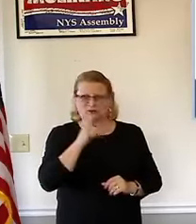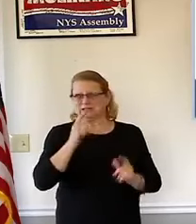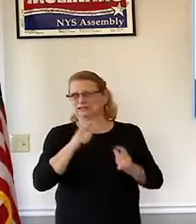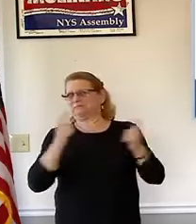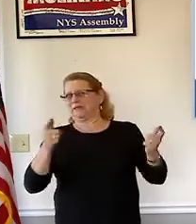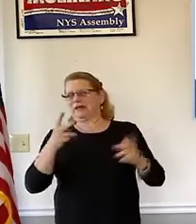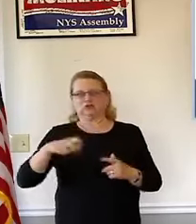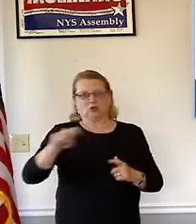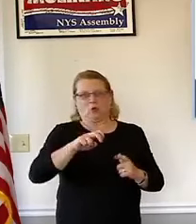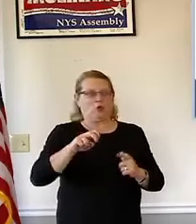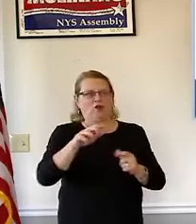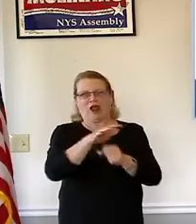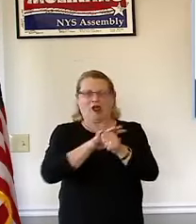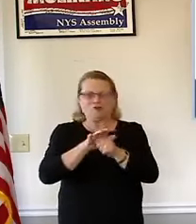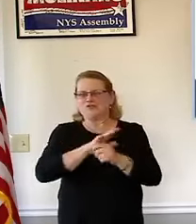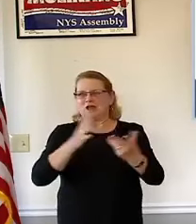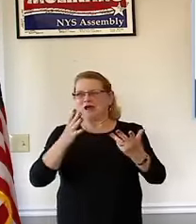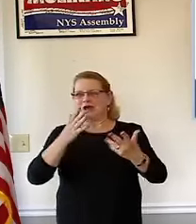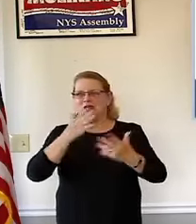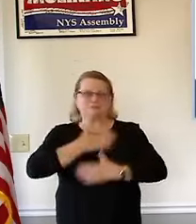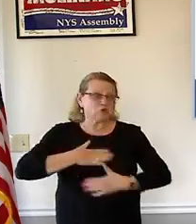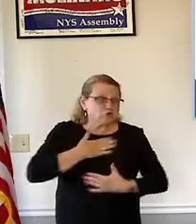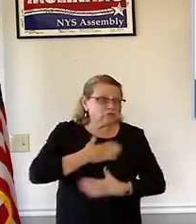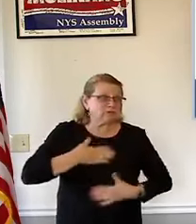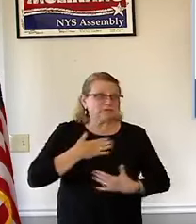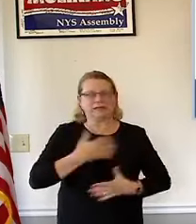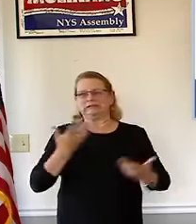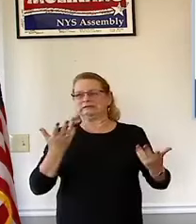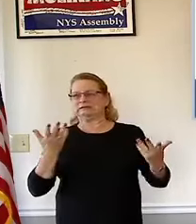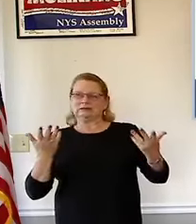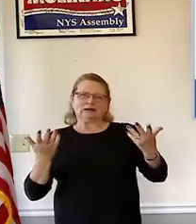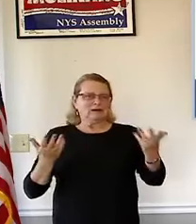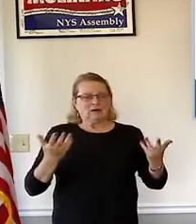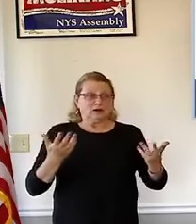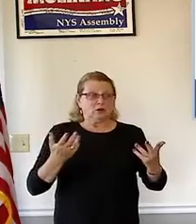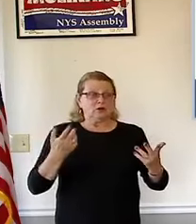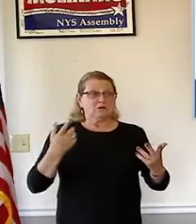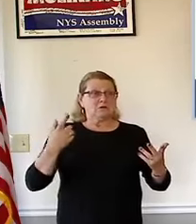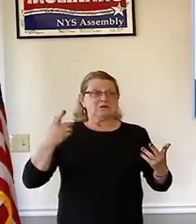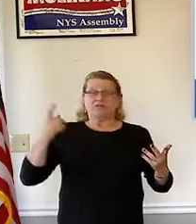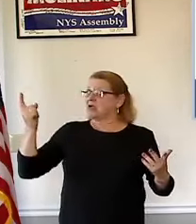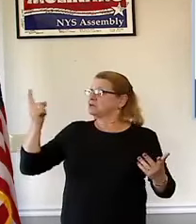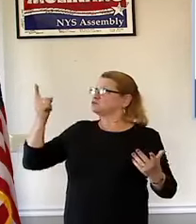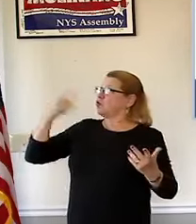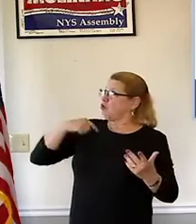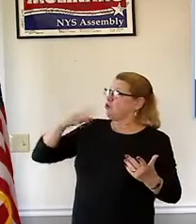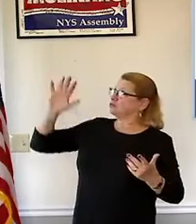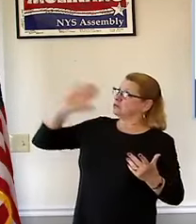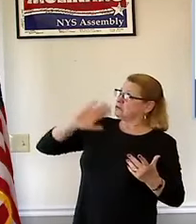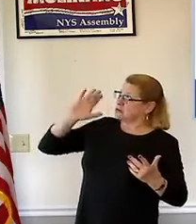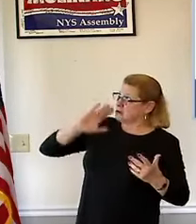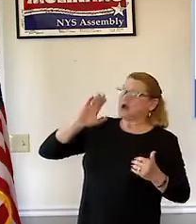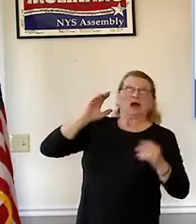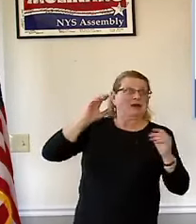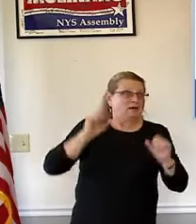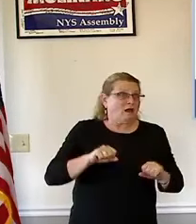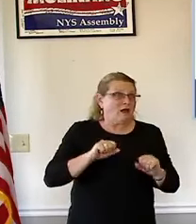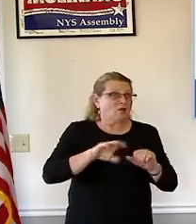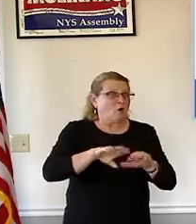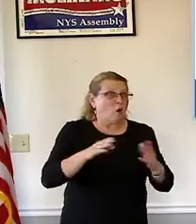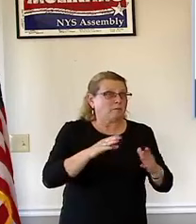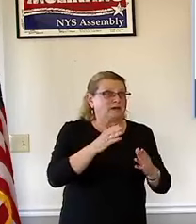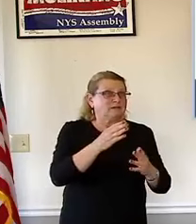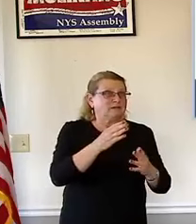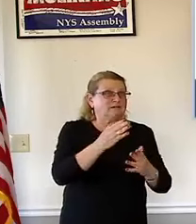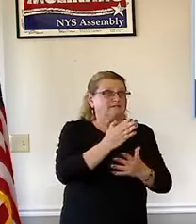tourism sites, recreation, amusement sites. We were advised that they would be able to open when we commence phase four. That may still